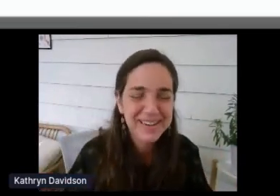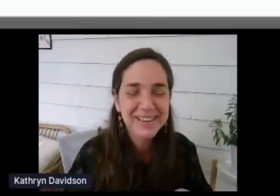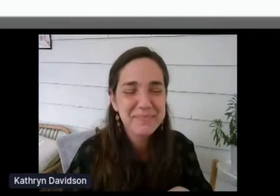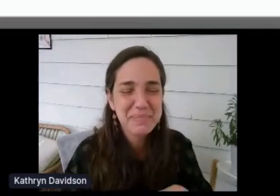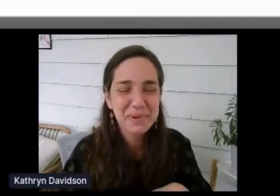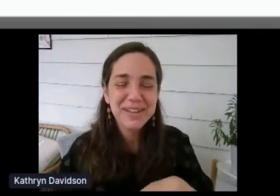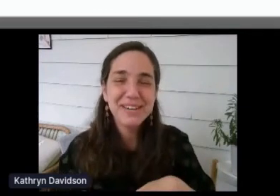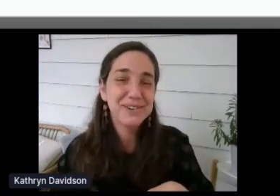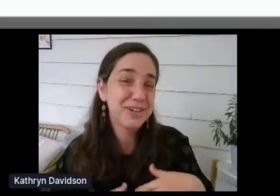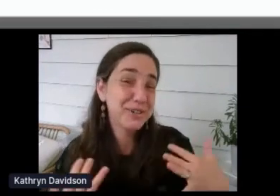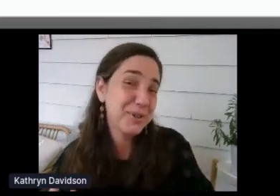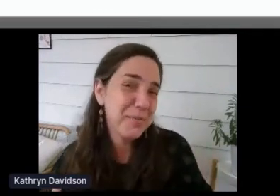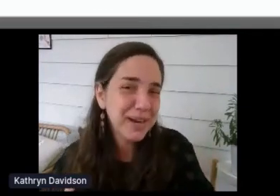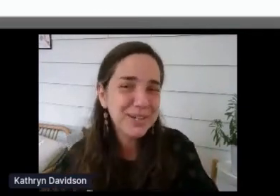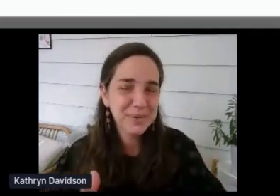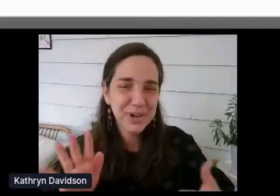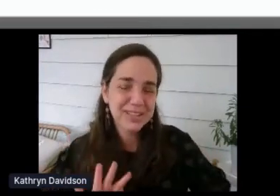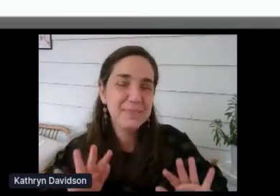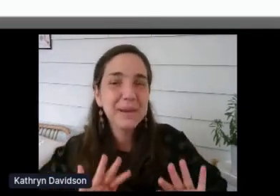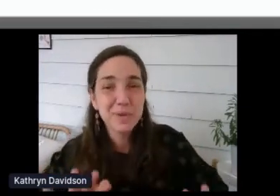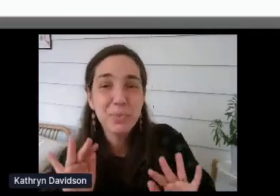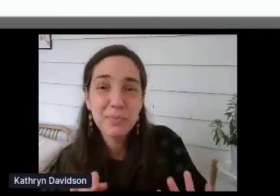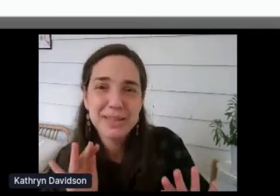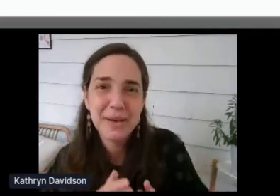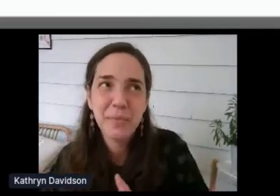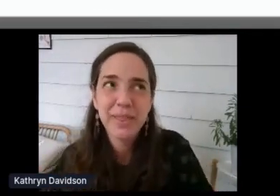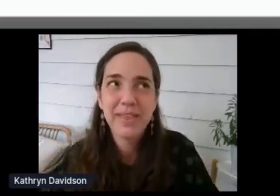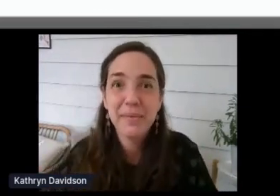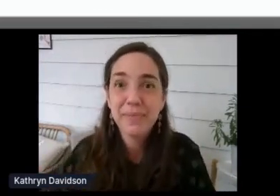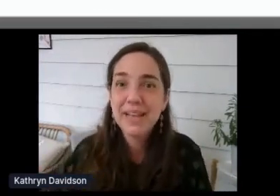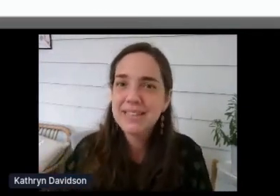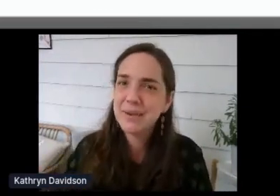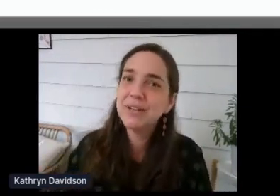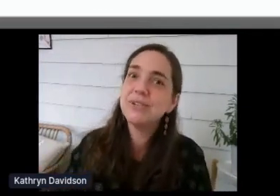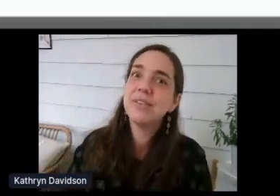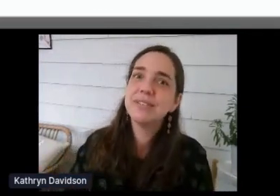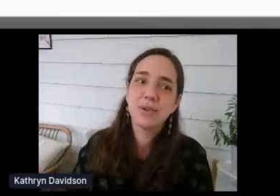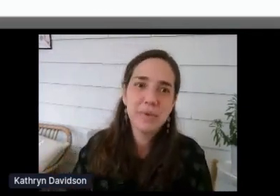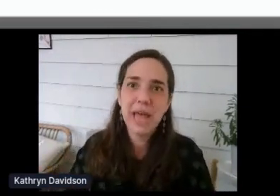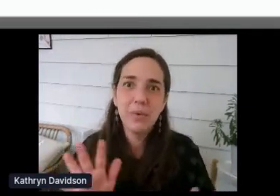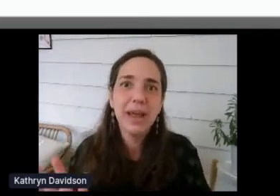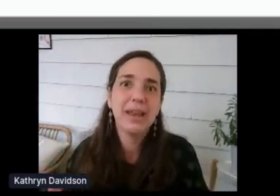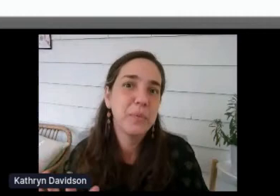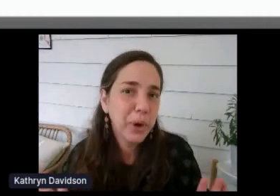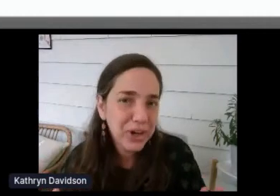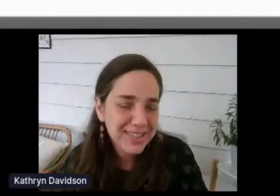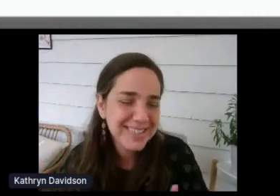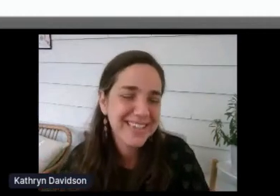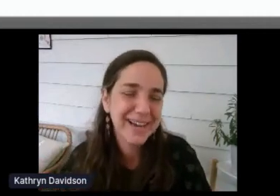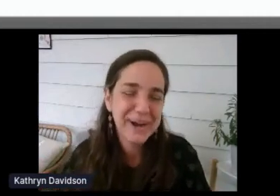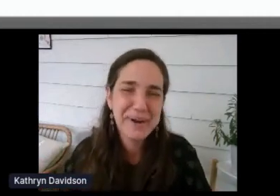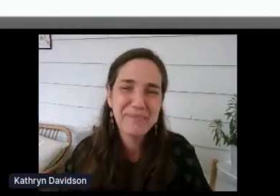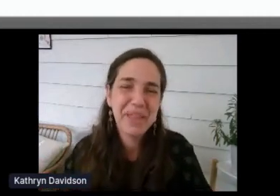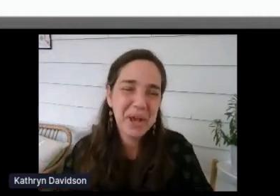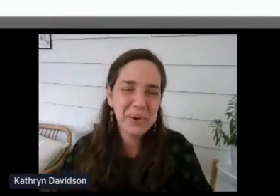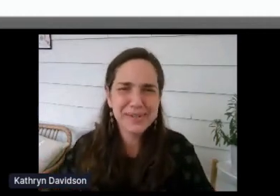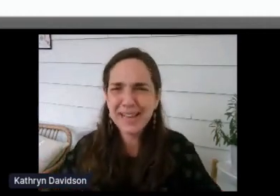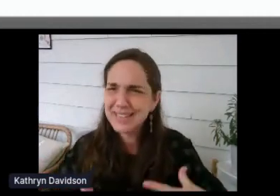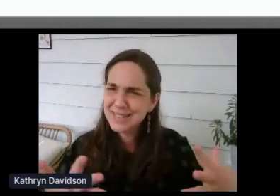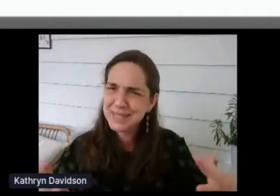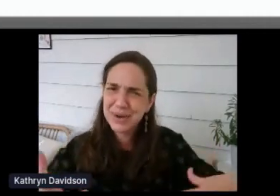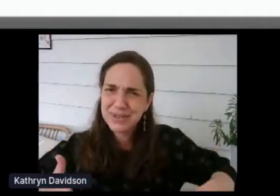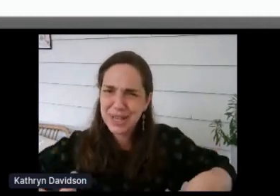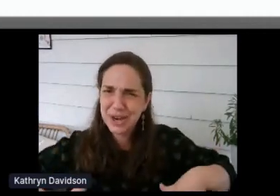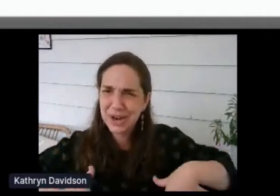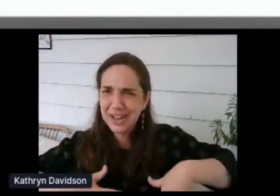lot, but a lot of people don't gesture so much. So sometimes we prompted them with saying, why don't you tell this story without any words, or tell